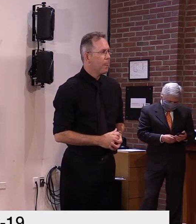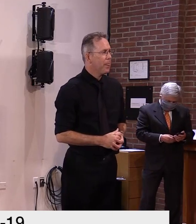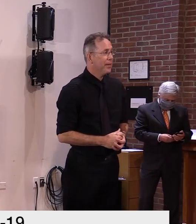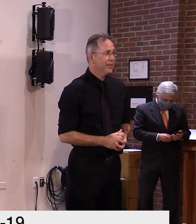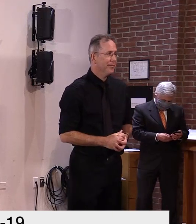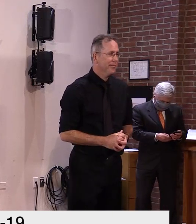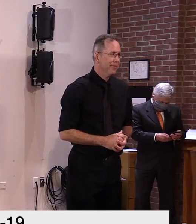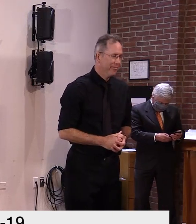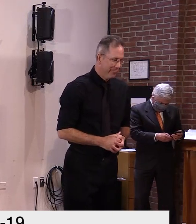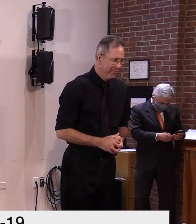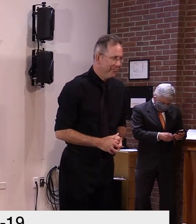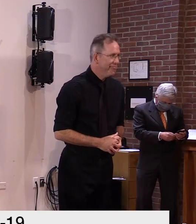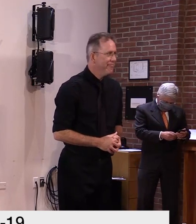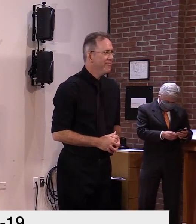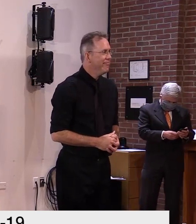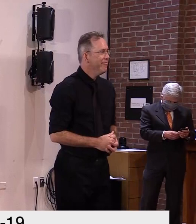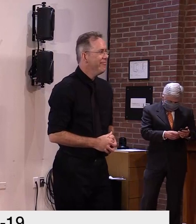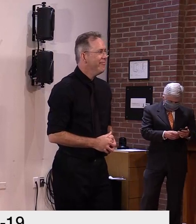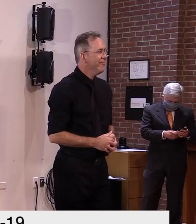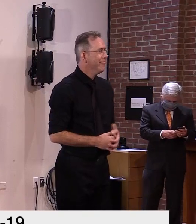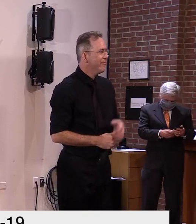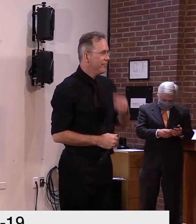Tim McQuiston, Vermont Business Magazine.